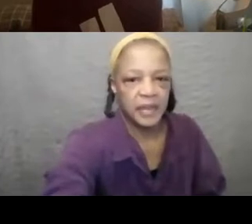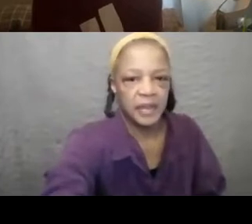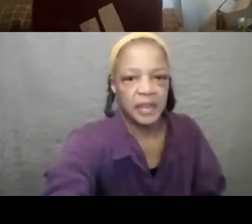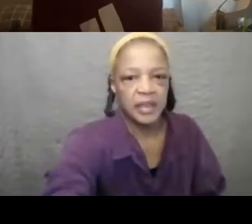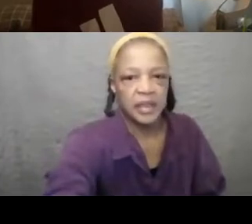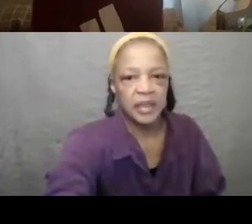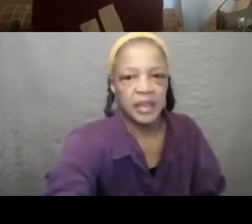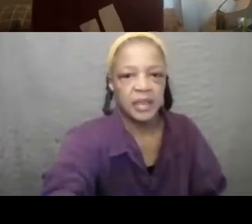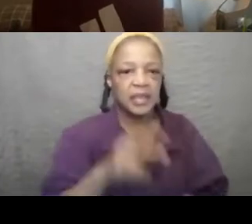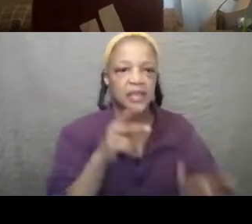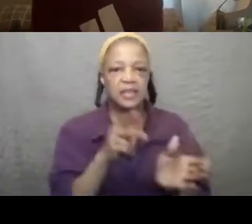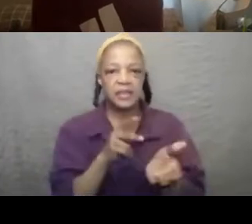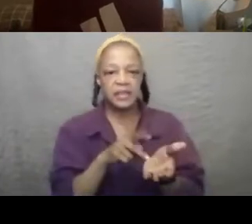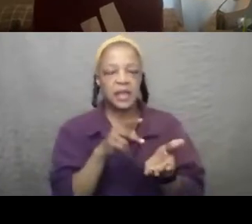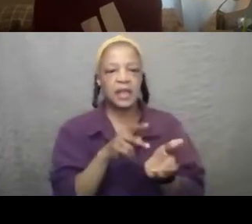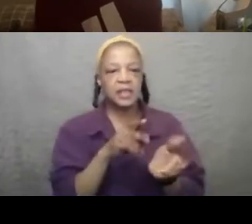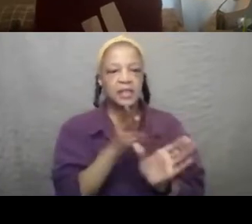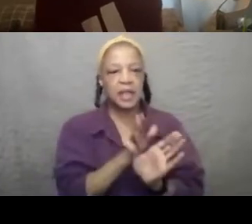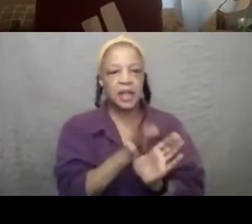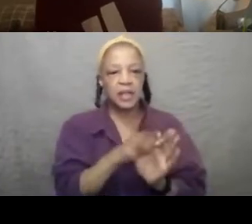institutional betrayal as wrongdoings